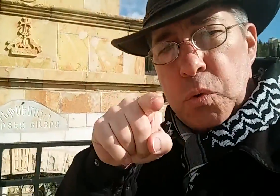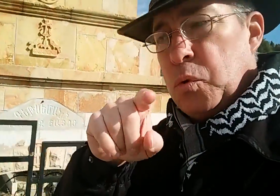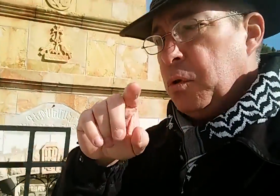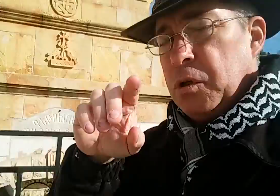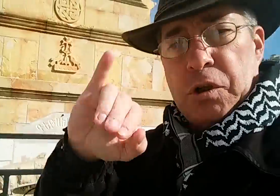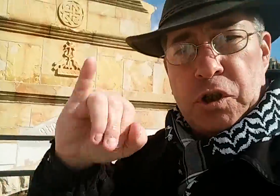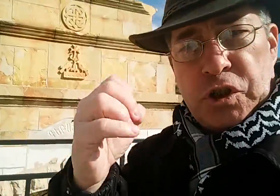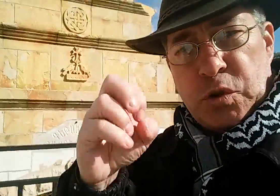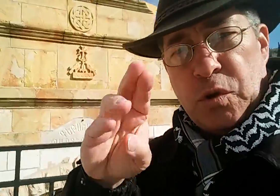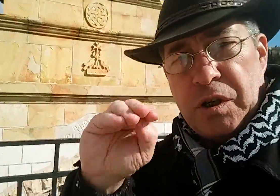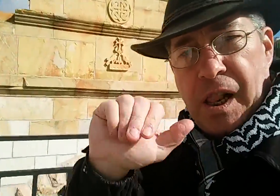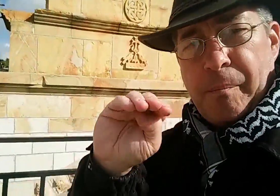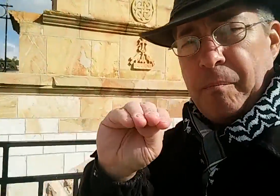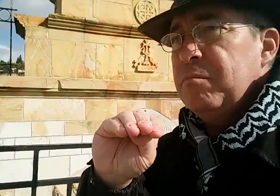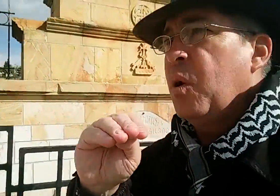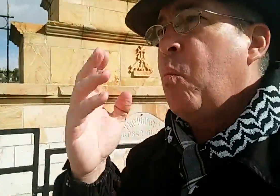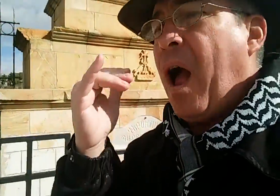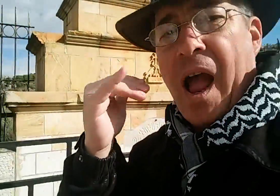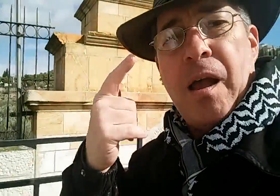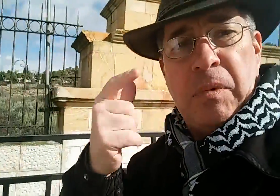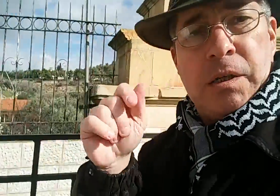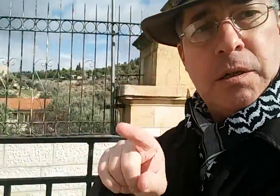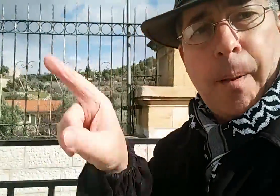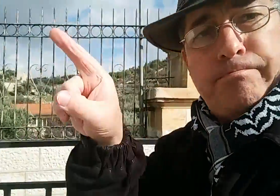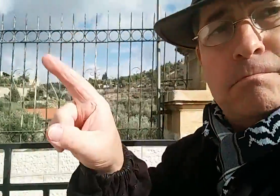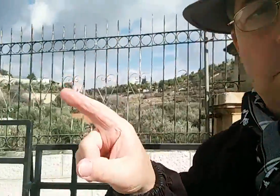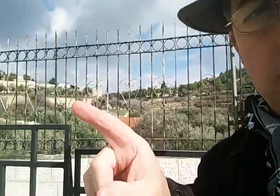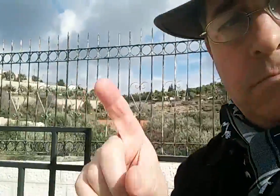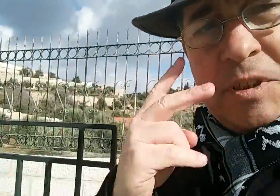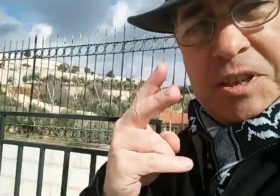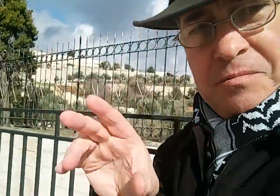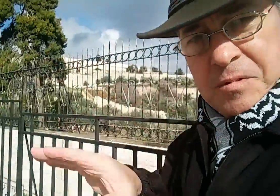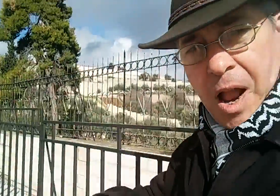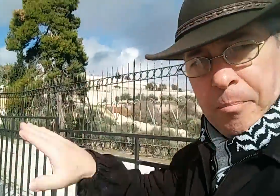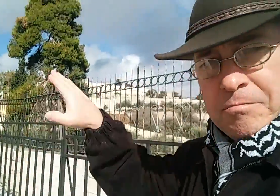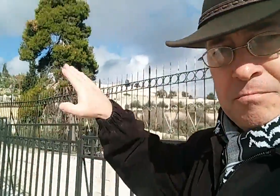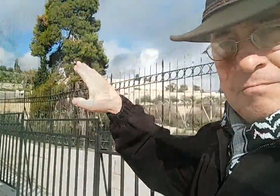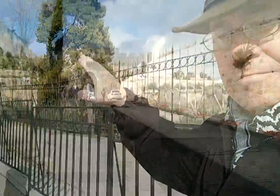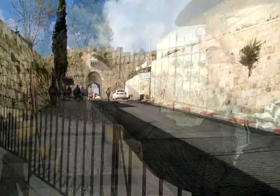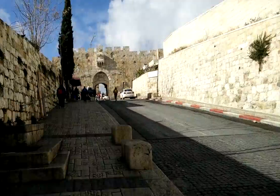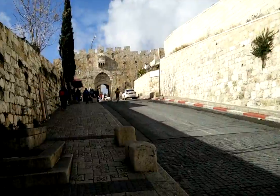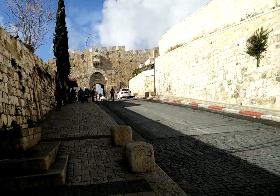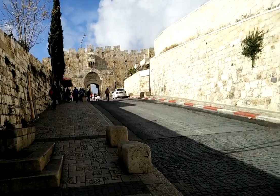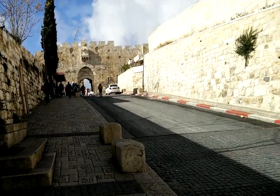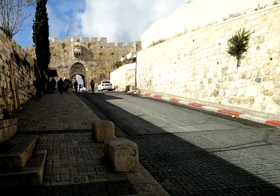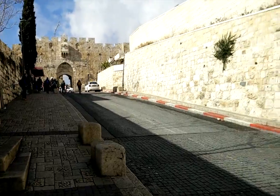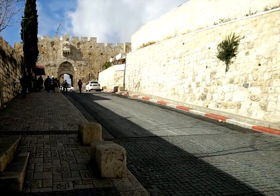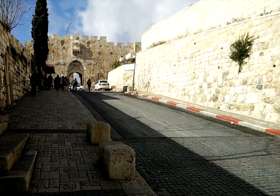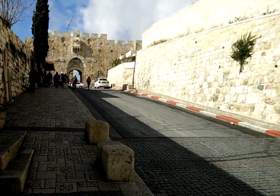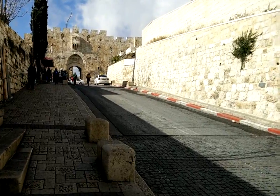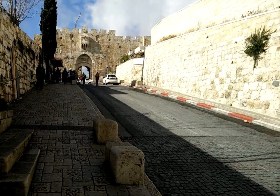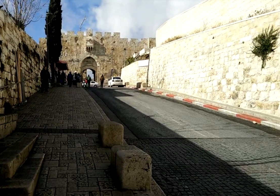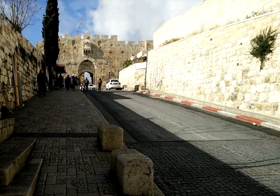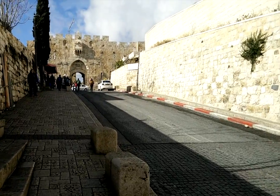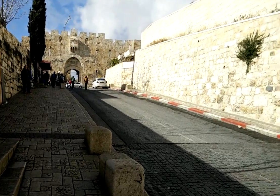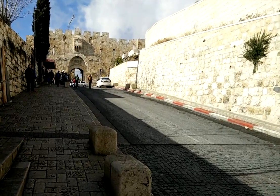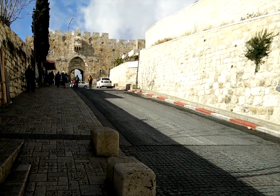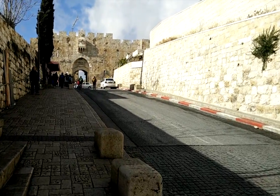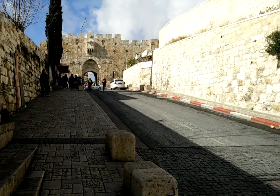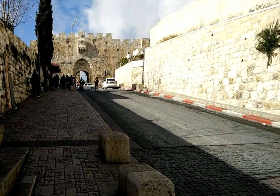In the scripture, you'll notice the word up to Jerusalem. Well, this is the reason, because you walk up to go to Jerusalem.